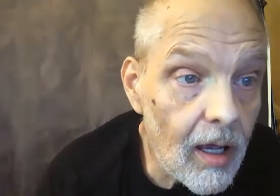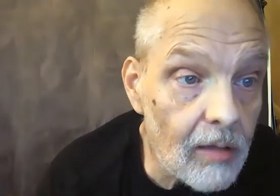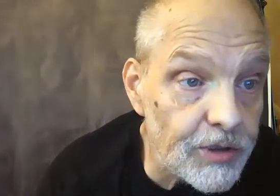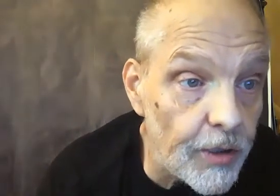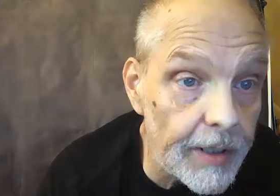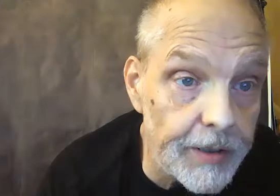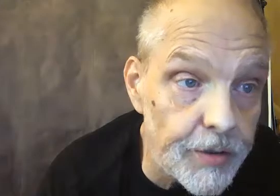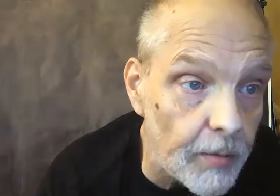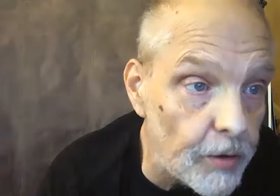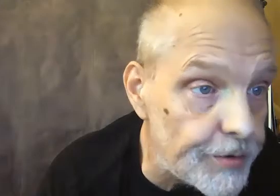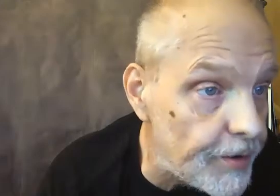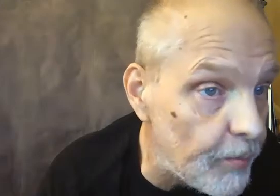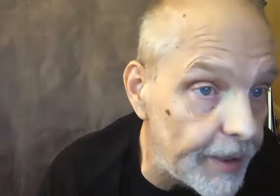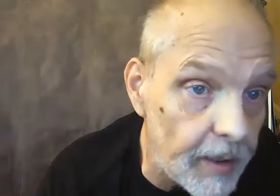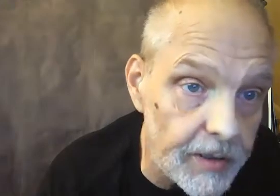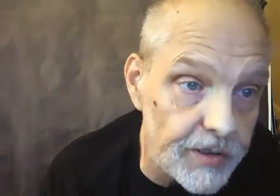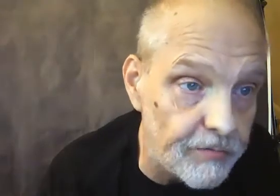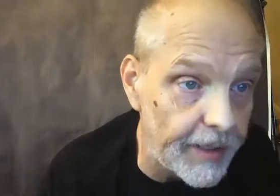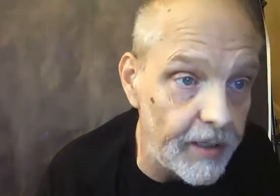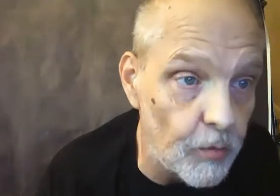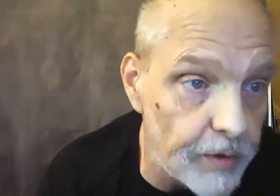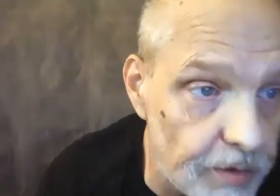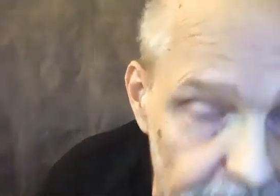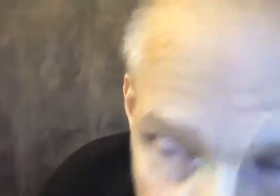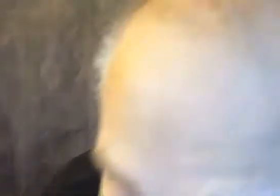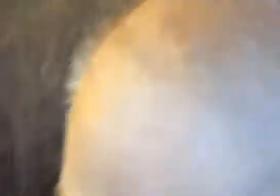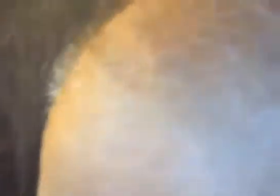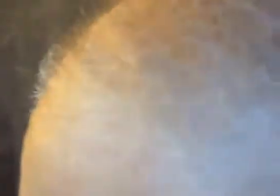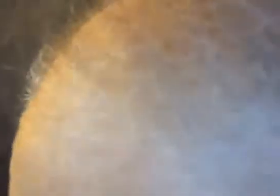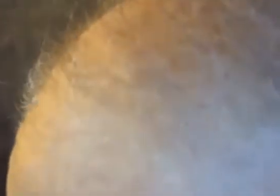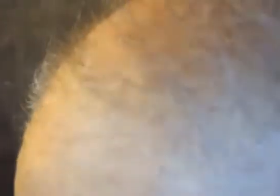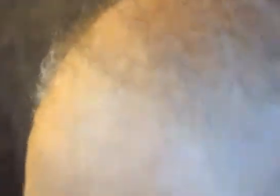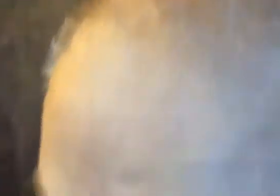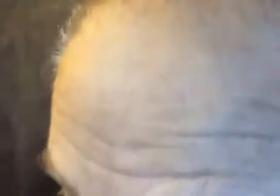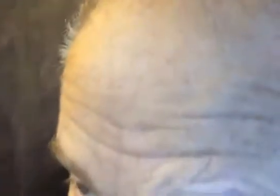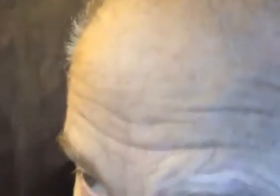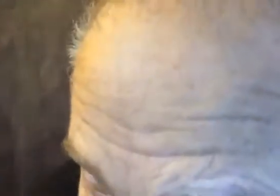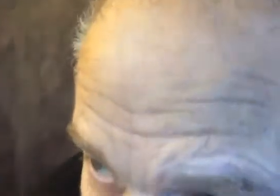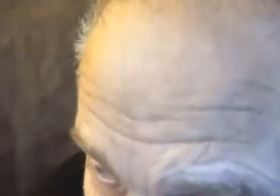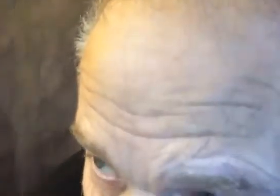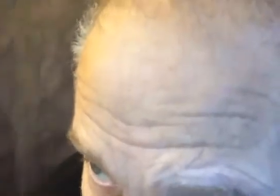I'm sorry. I need you to come closer to the mic. I just really can't hear what you just said. You said you're doing the